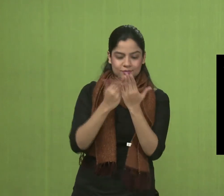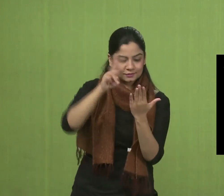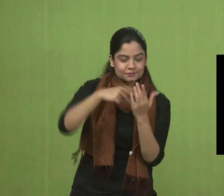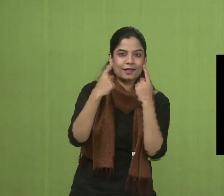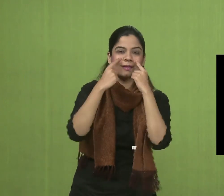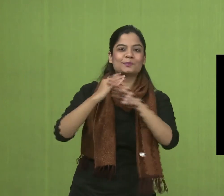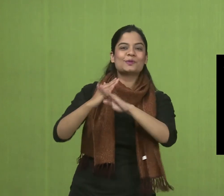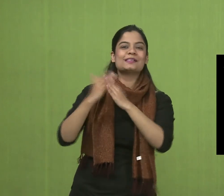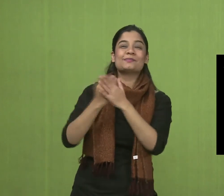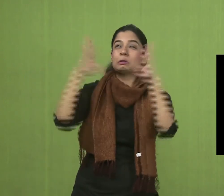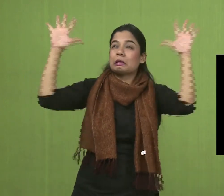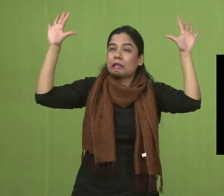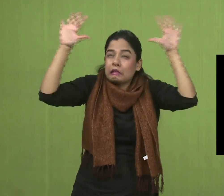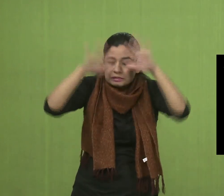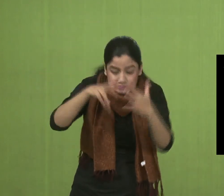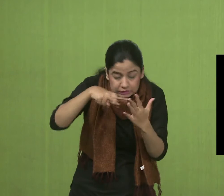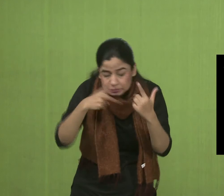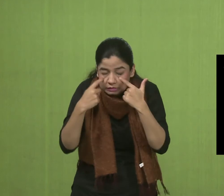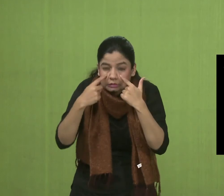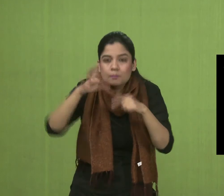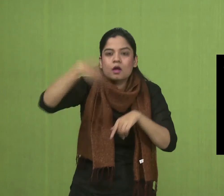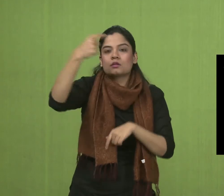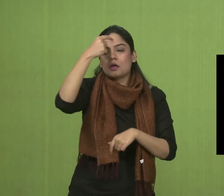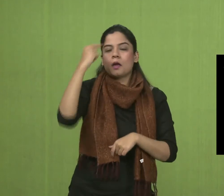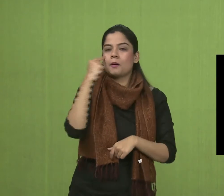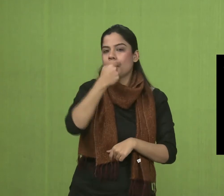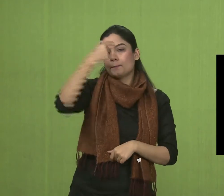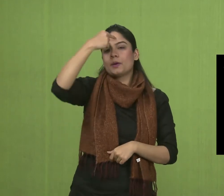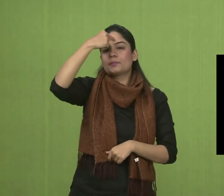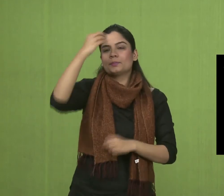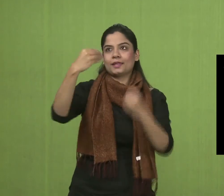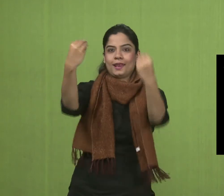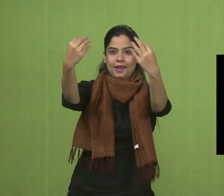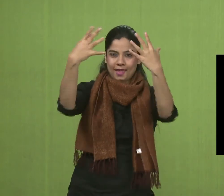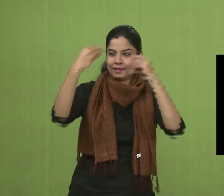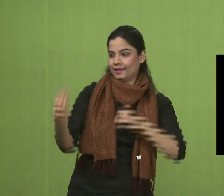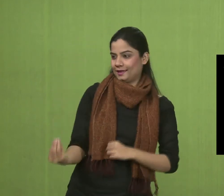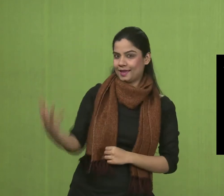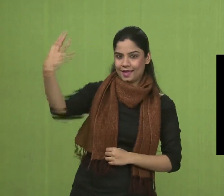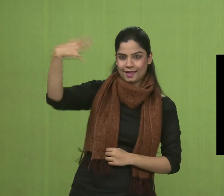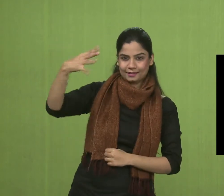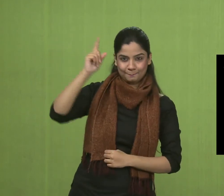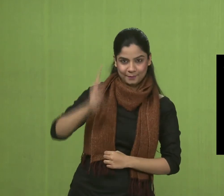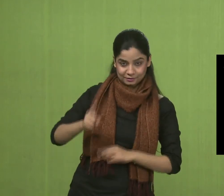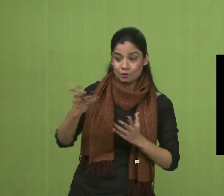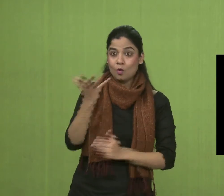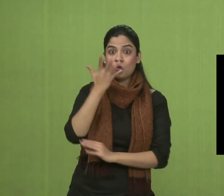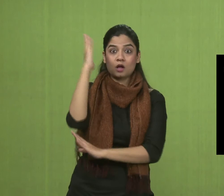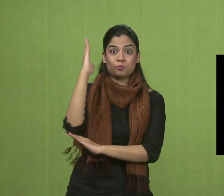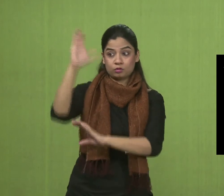important that while you're reading, your room is well lit. Table lamp, water bottle, watch, dressing